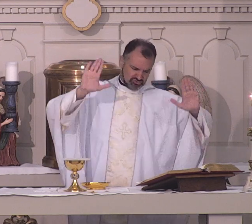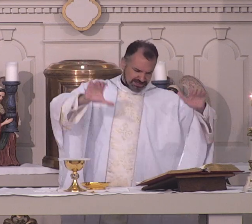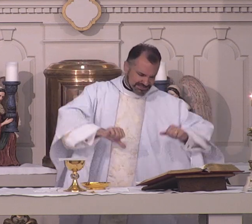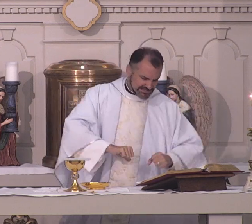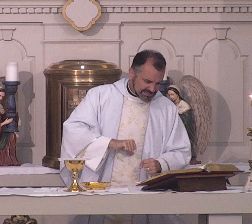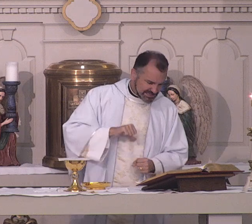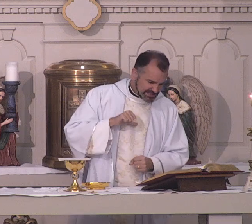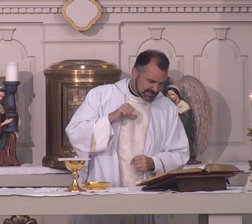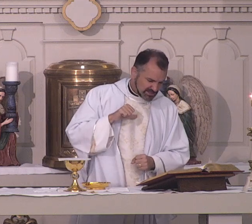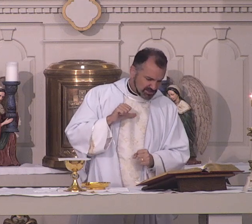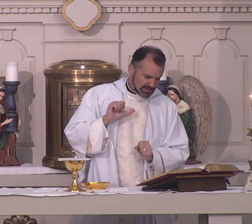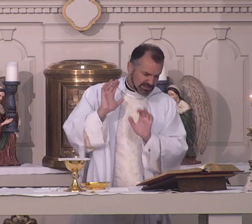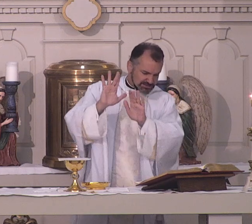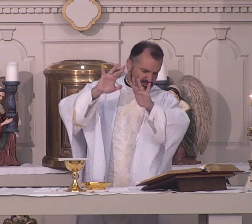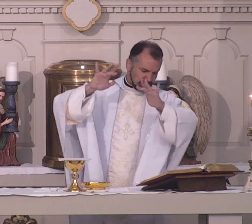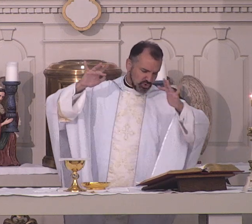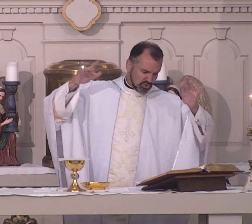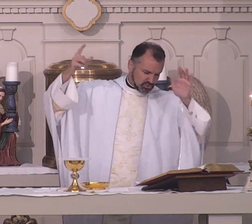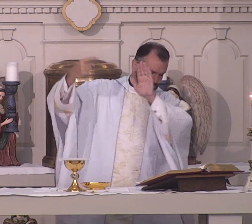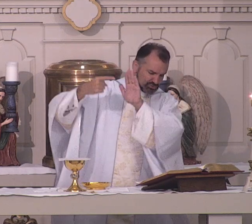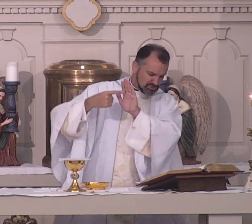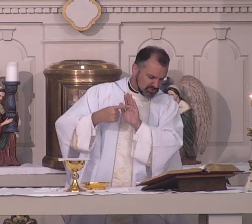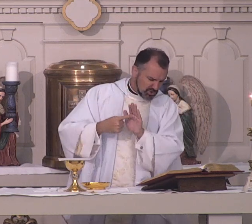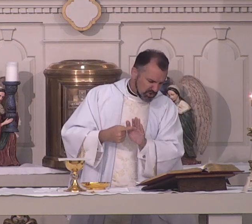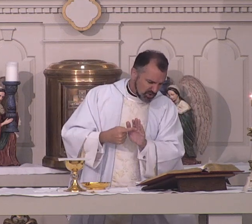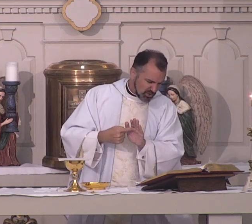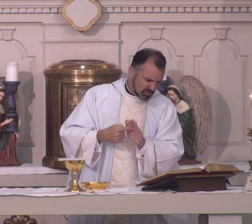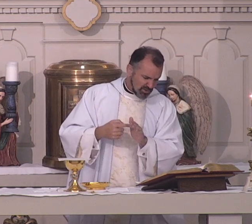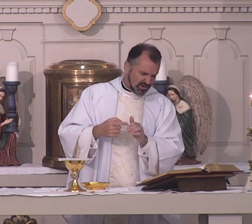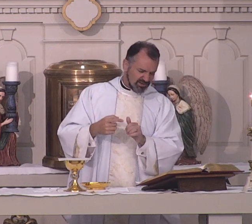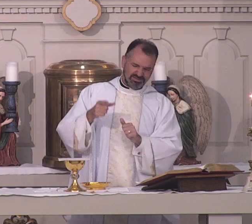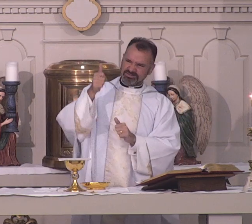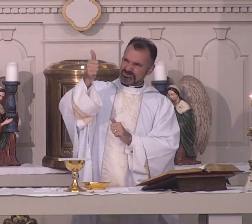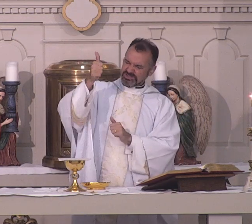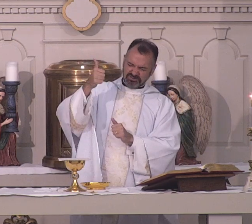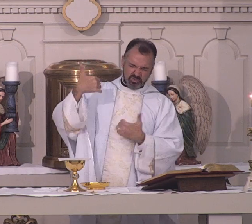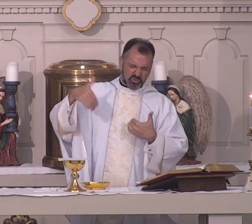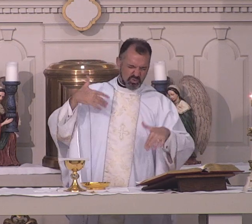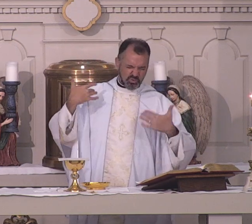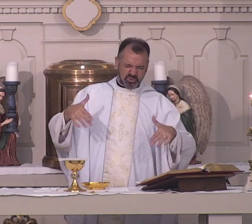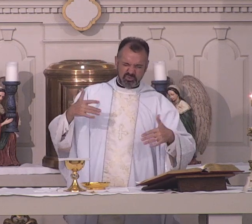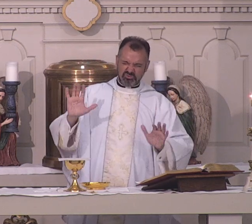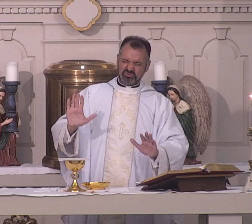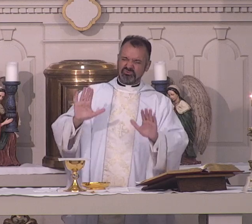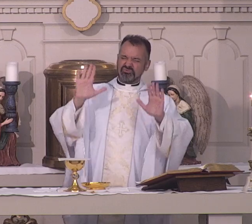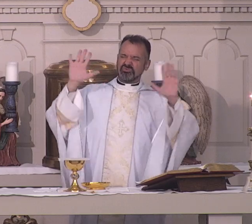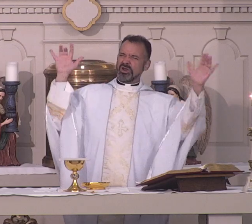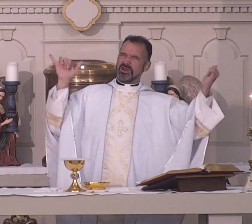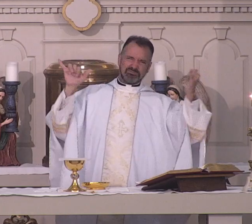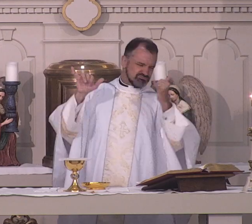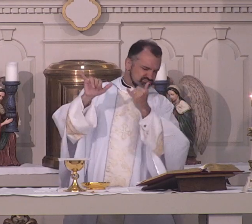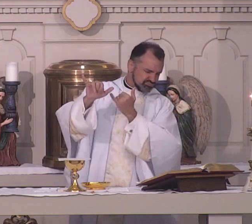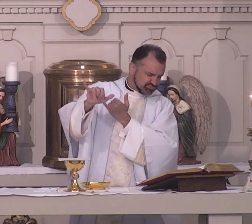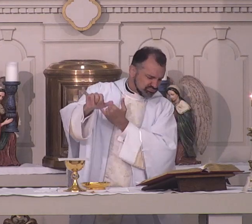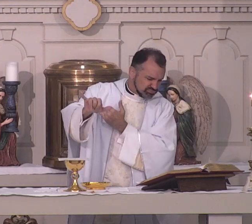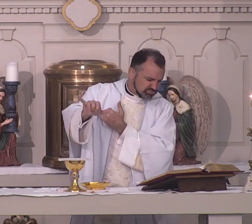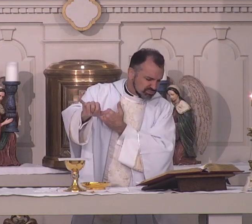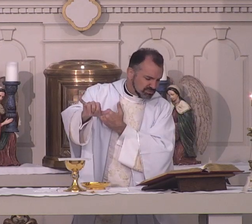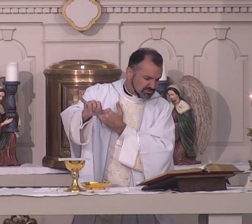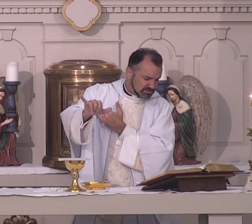and by their great dignity and splendor, you show how infinitely great you